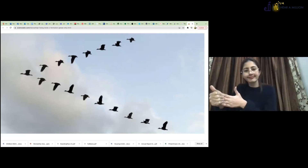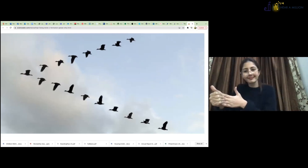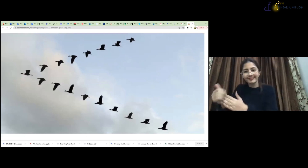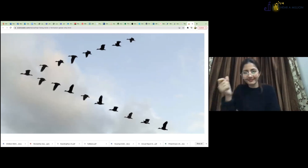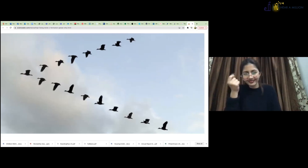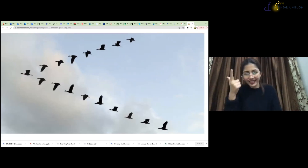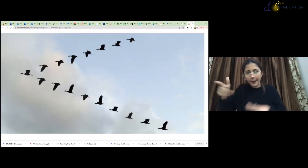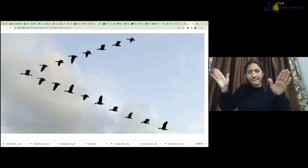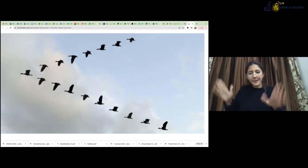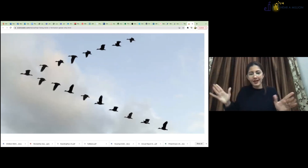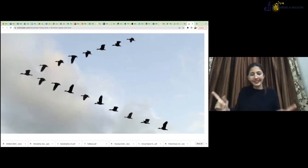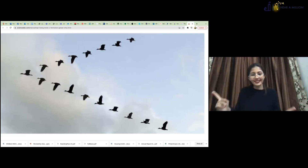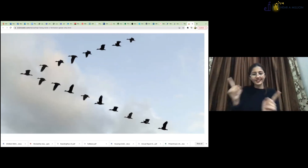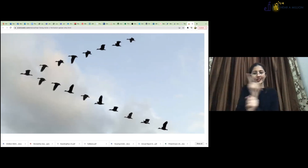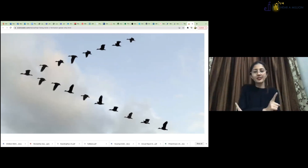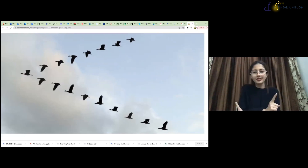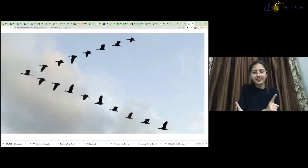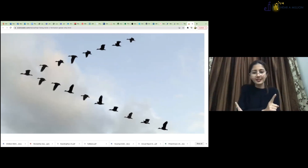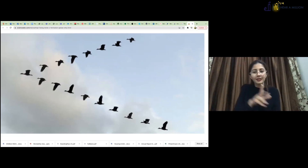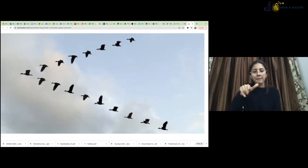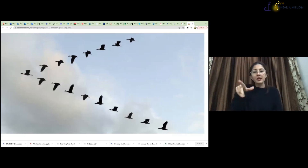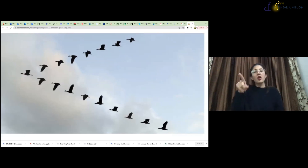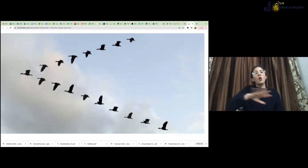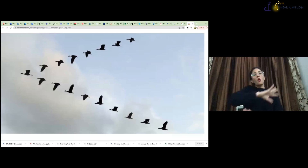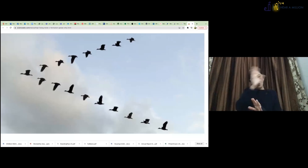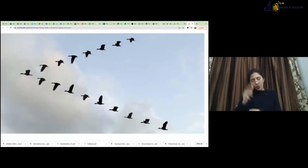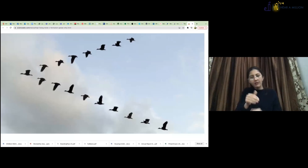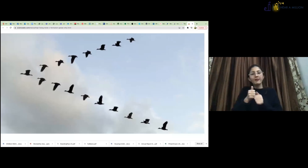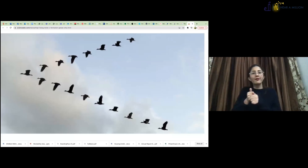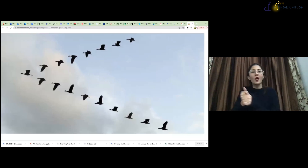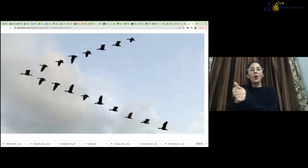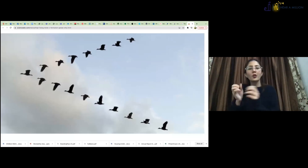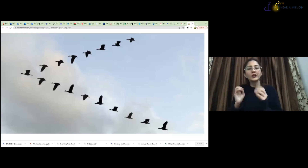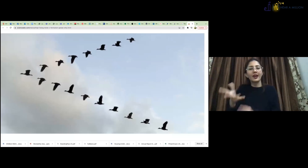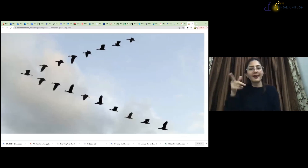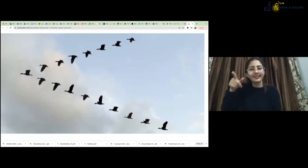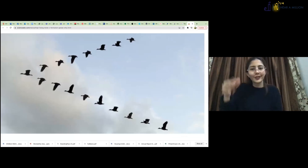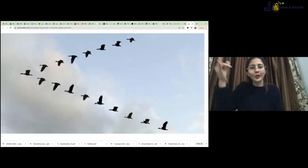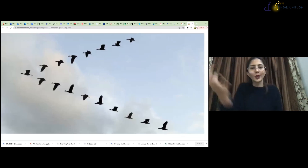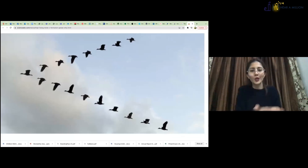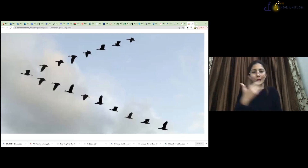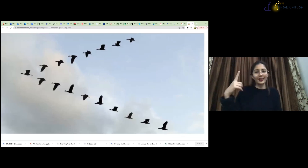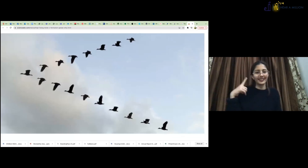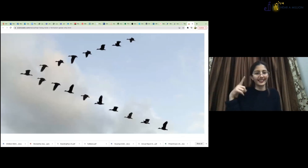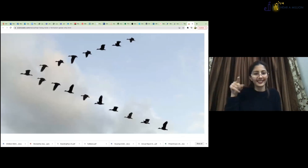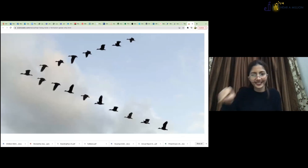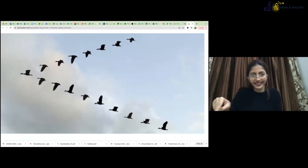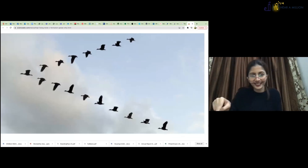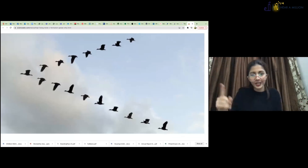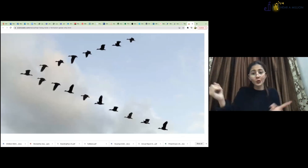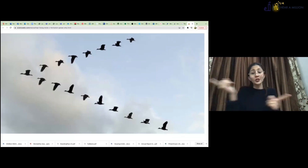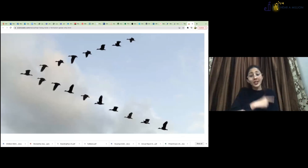and kind of follows. So that bird who's leading now follows. And this is how the